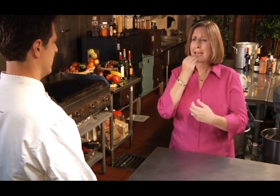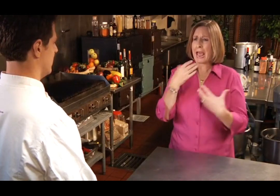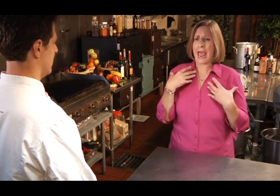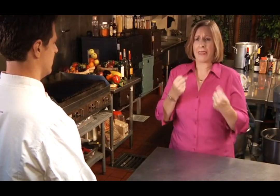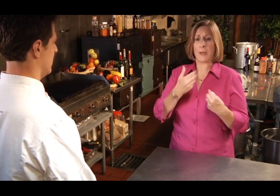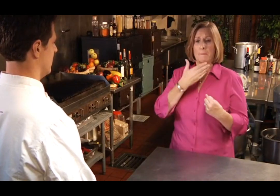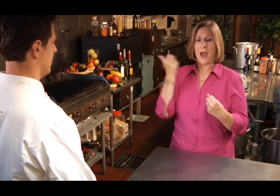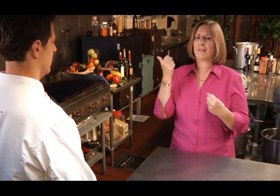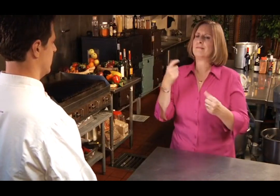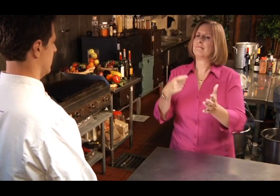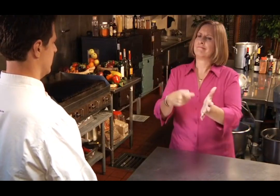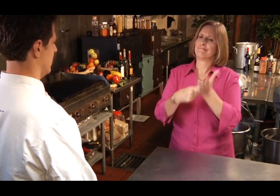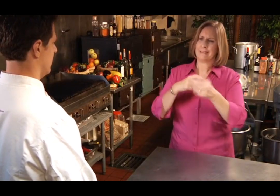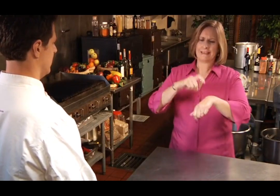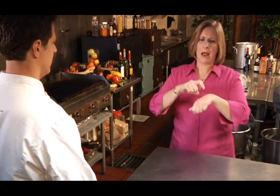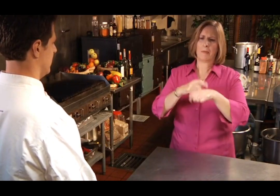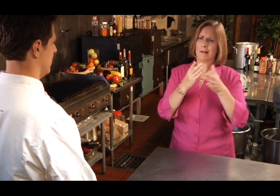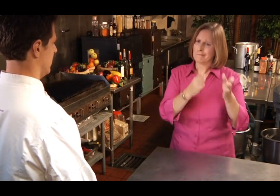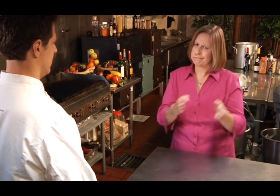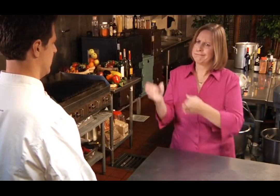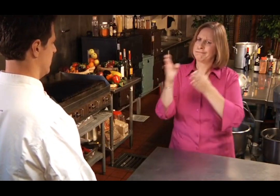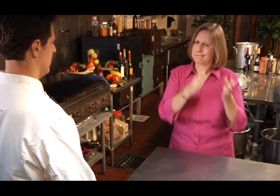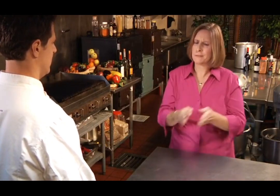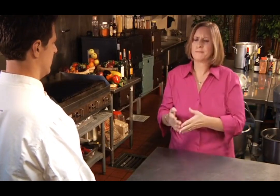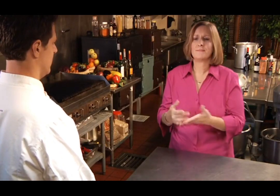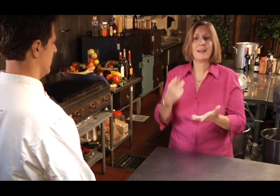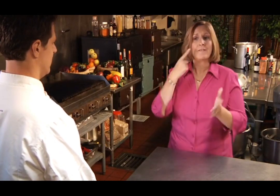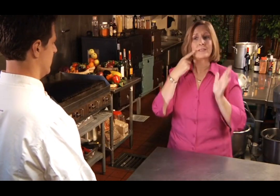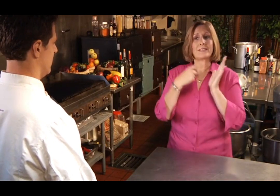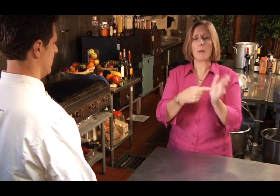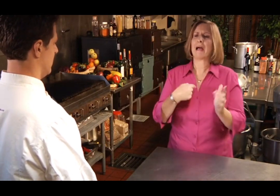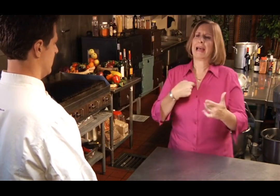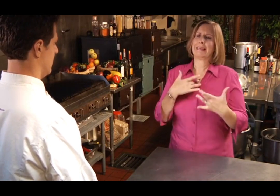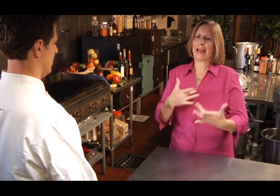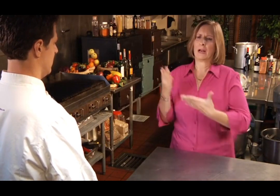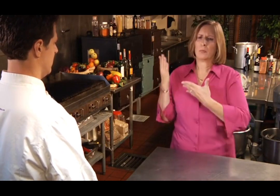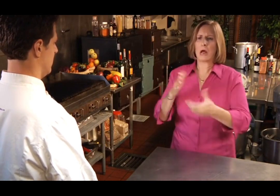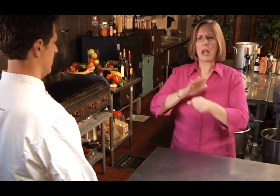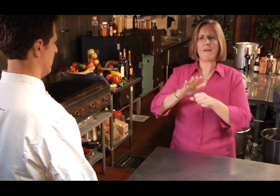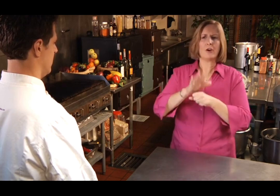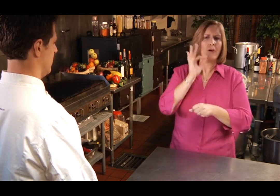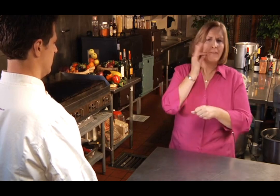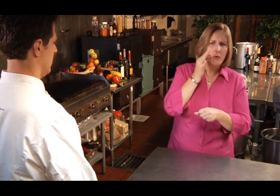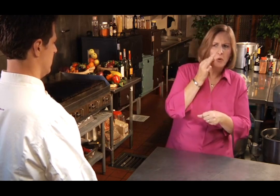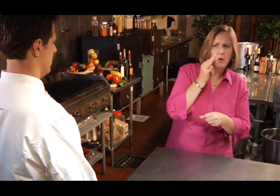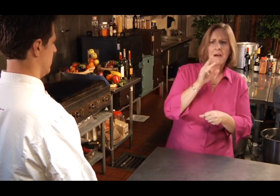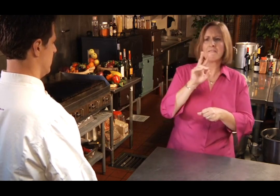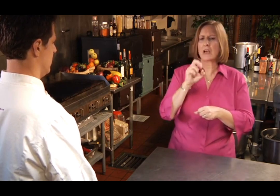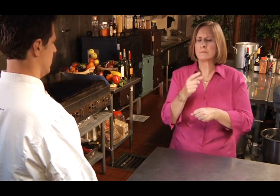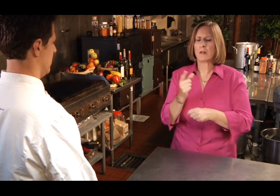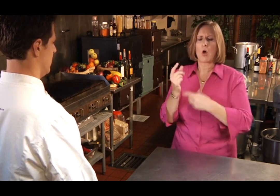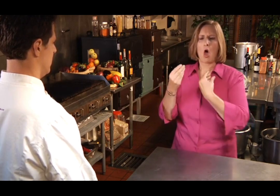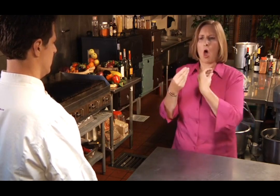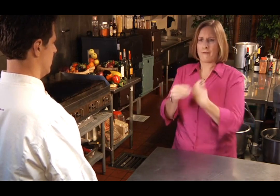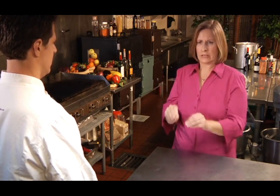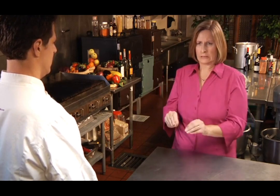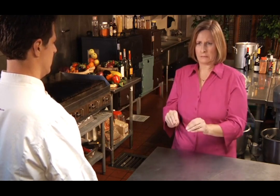Eating healthier does require some planning. For example, I make sure I bring enough fruits and vegetables to the